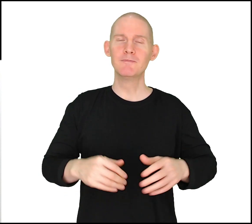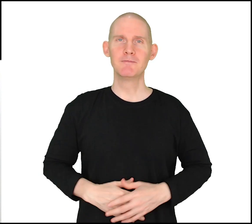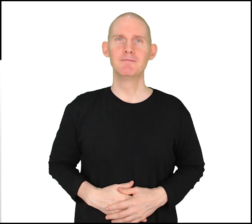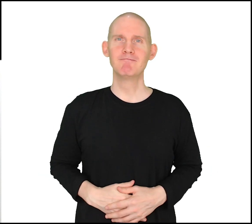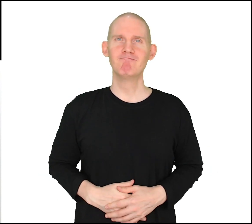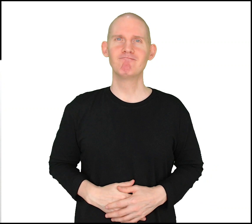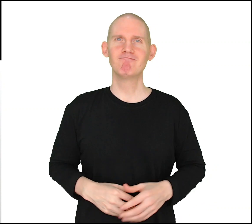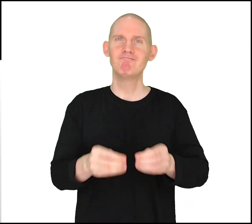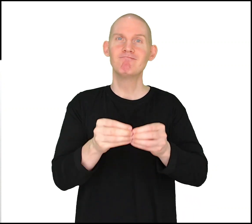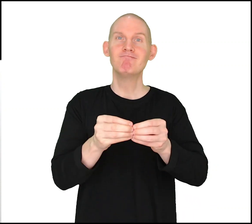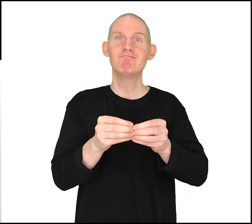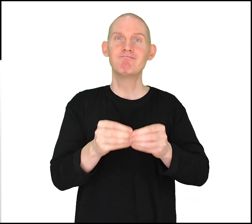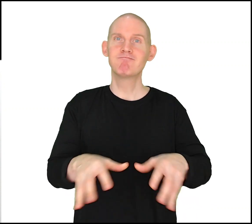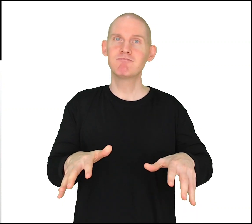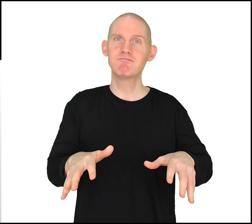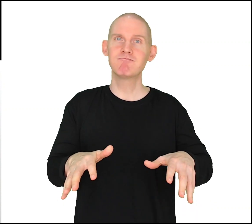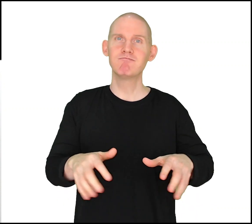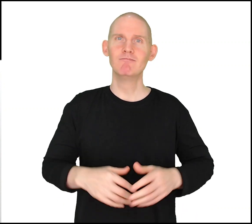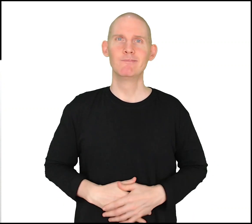Lose.